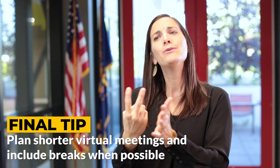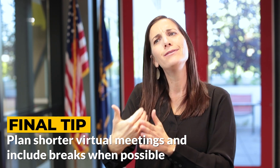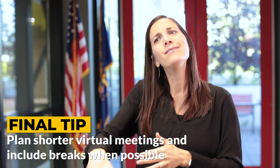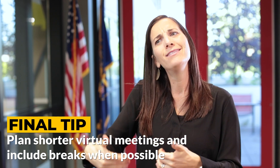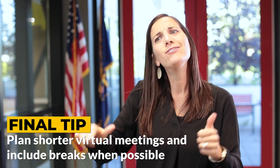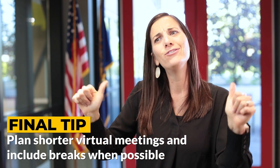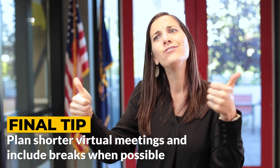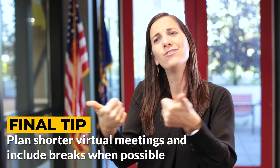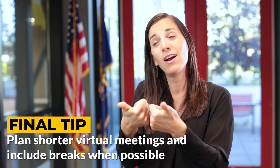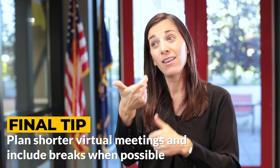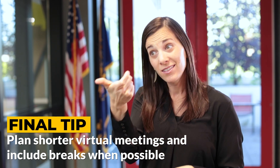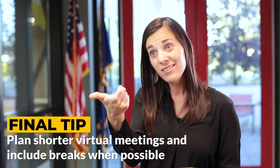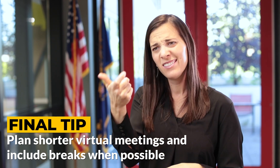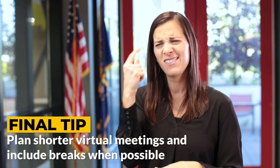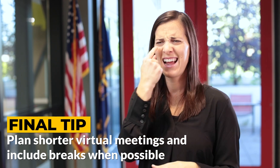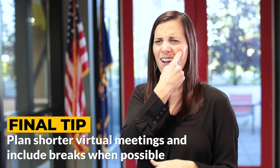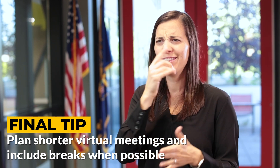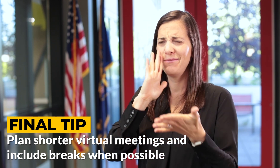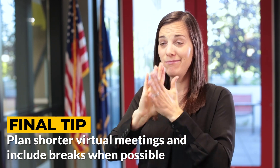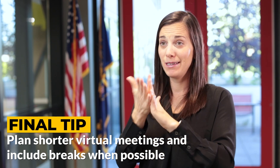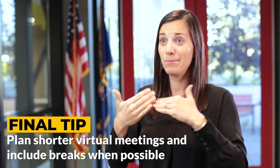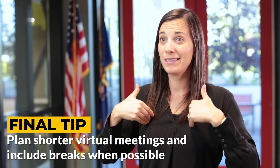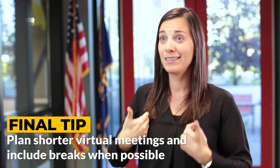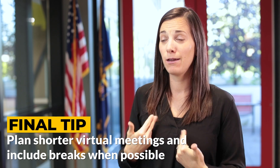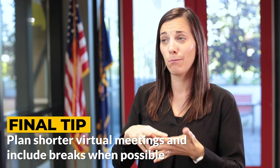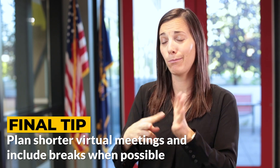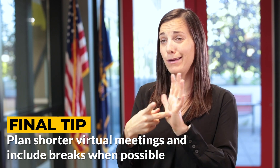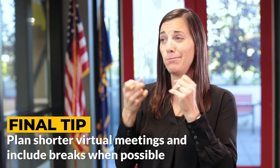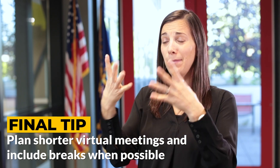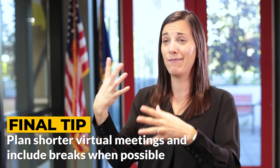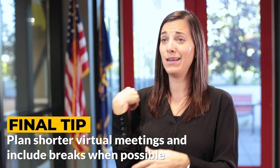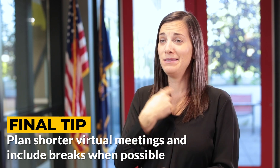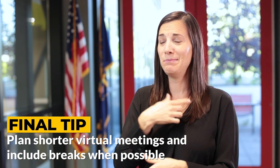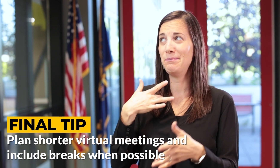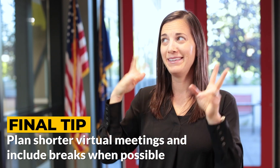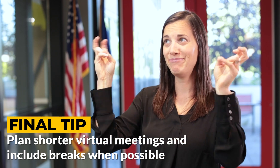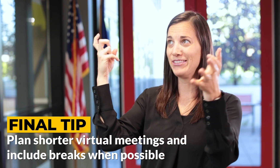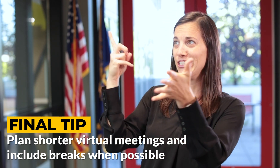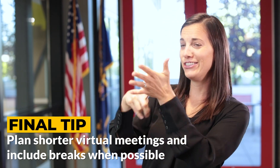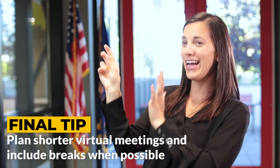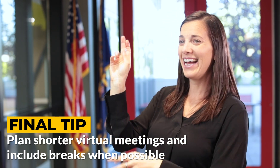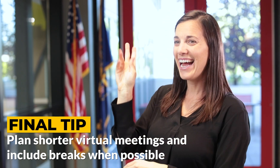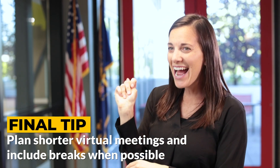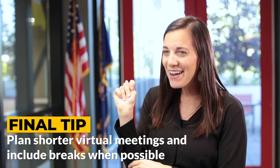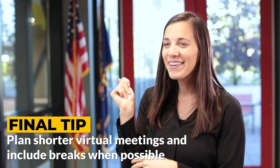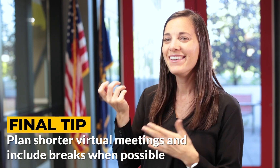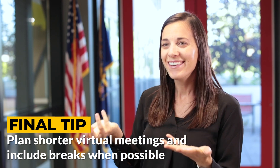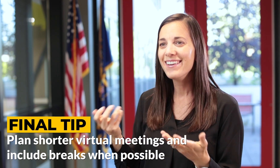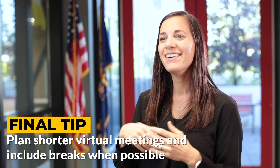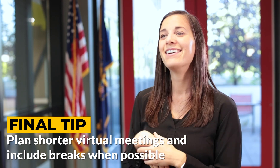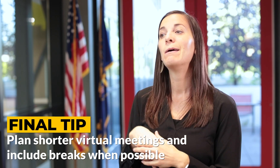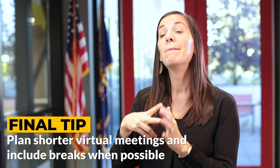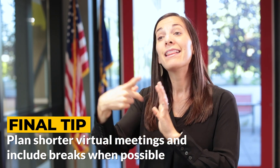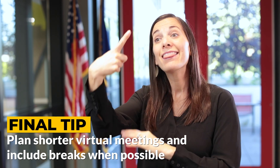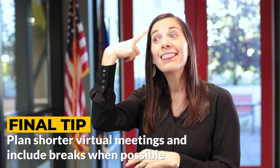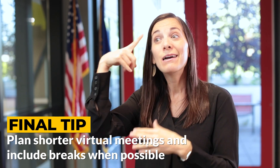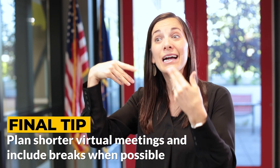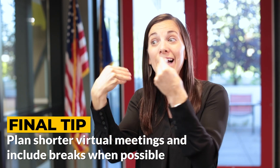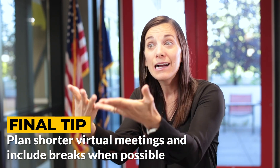hours can be challenging. We do experience eye strain, and many of us do check out at that point. So keeping that